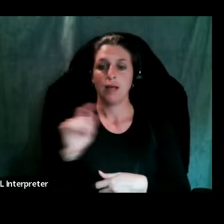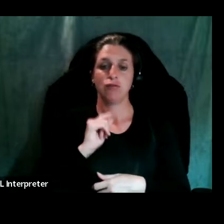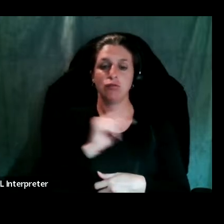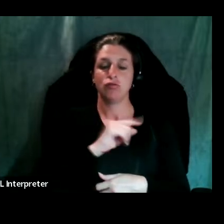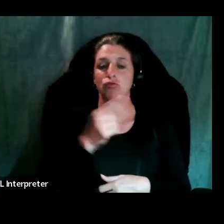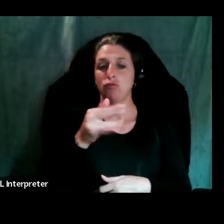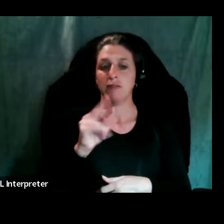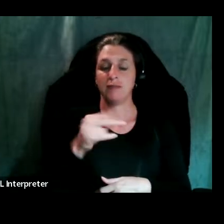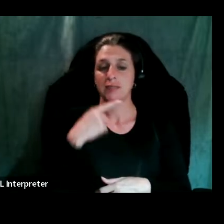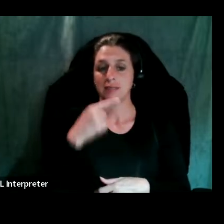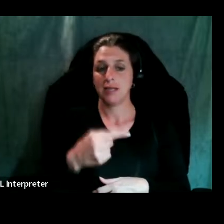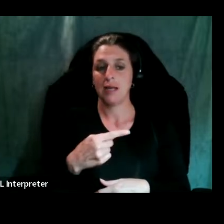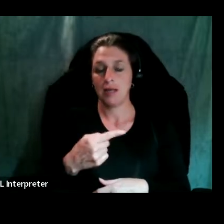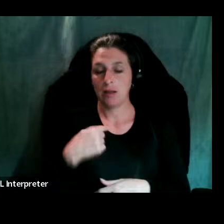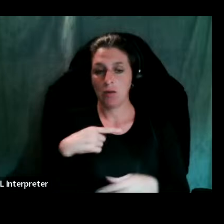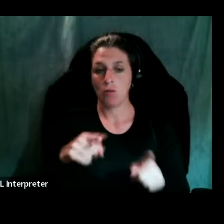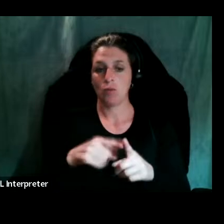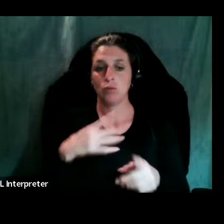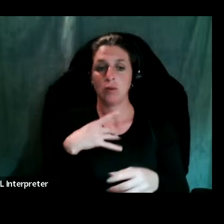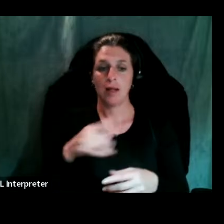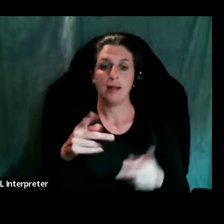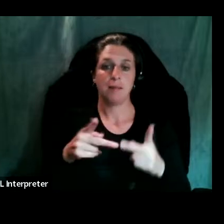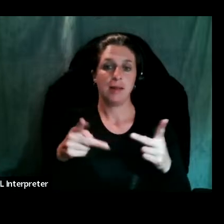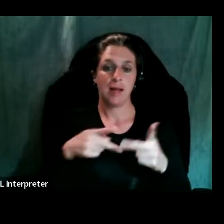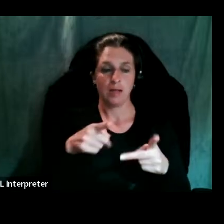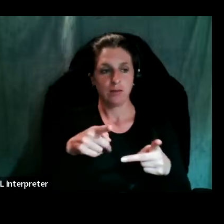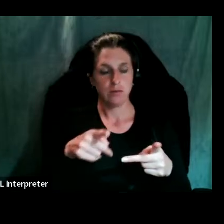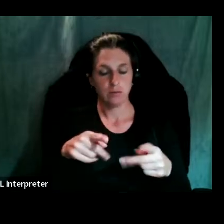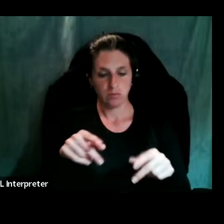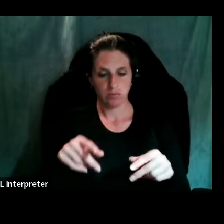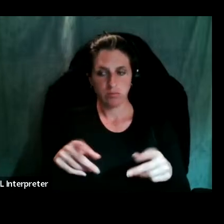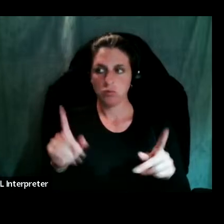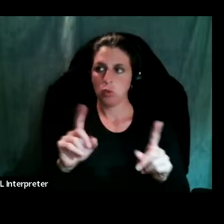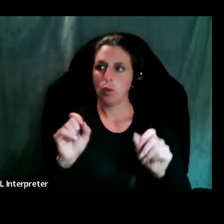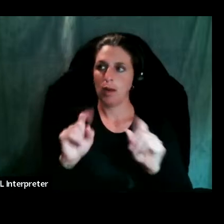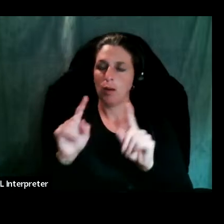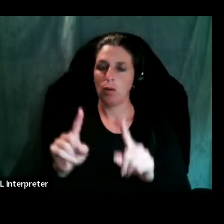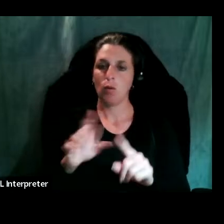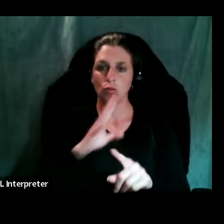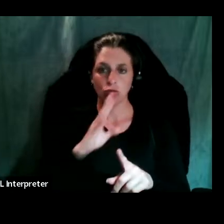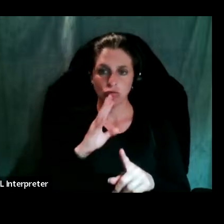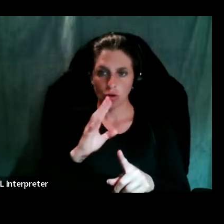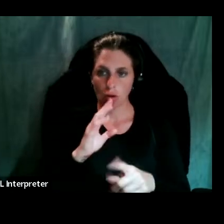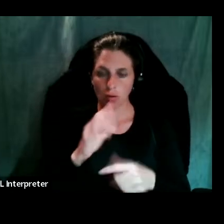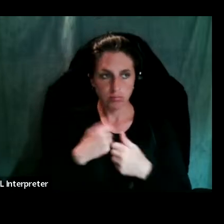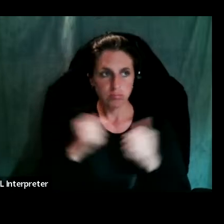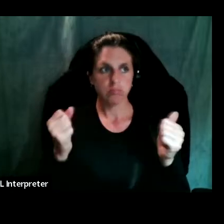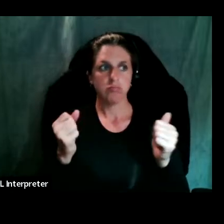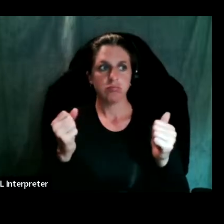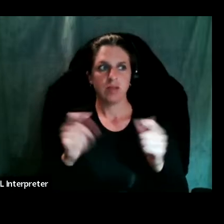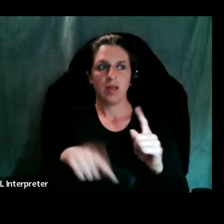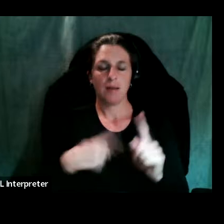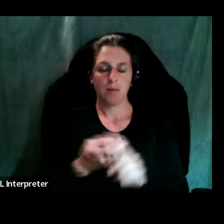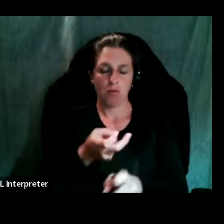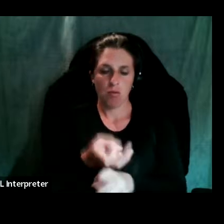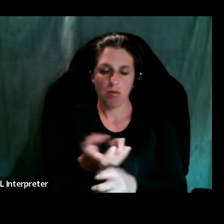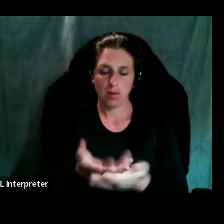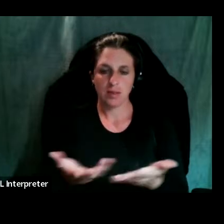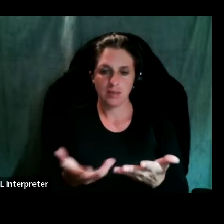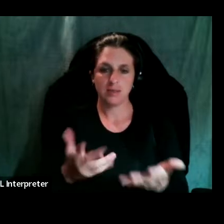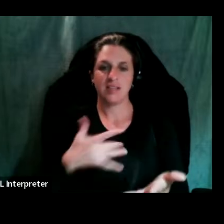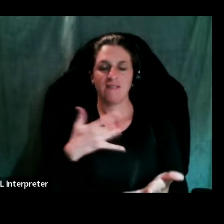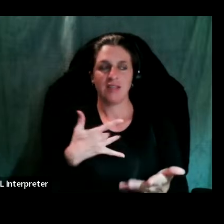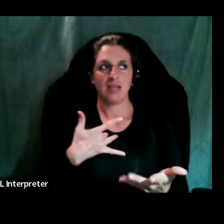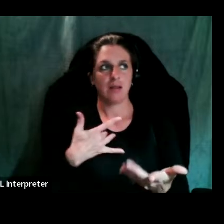saying, I also like that, a place where you can talk about, really hard things. So, and feel the freedom to